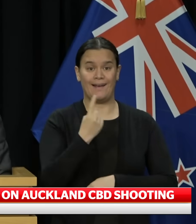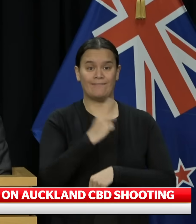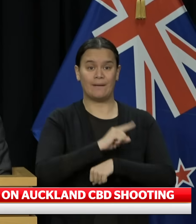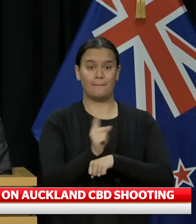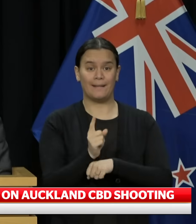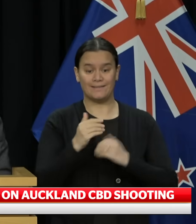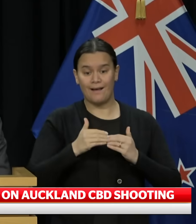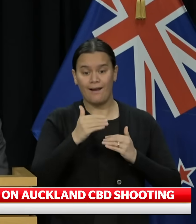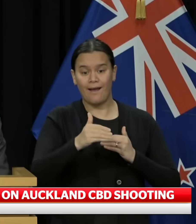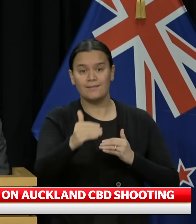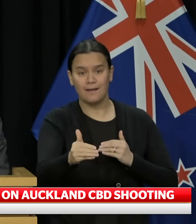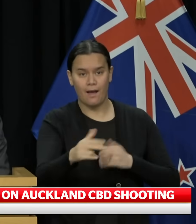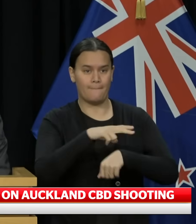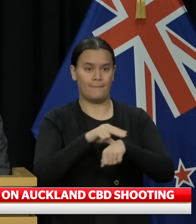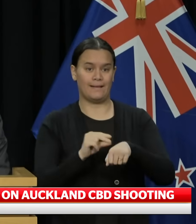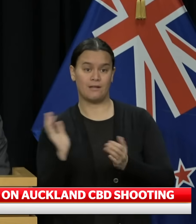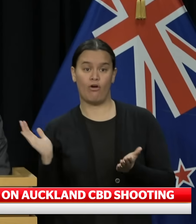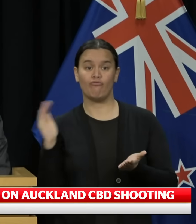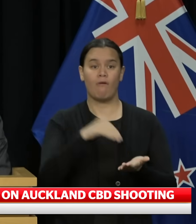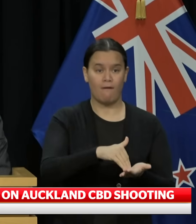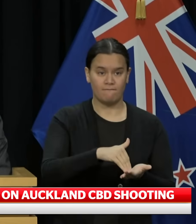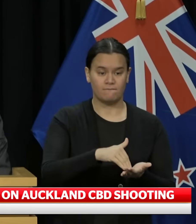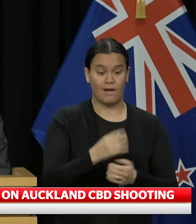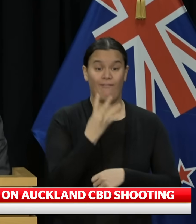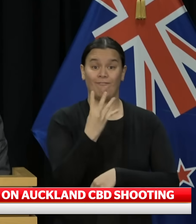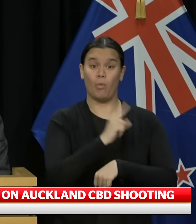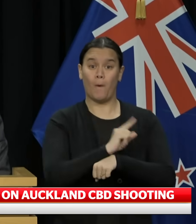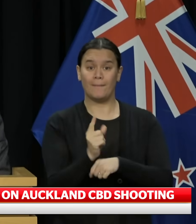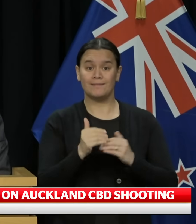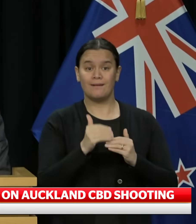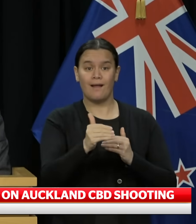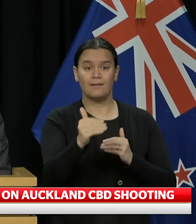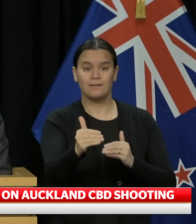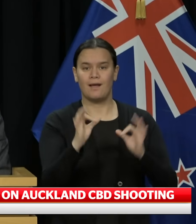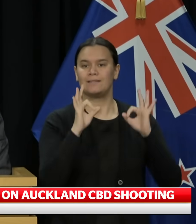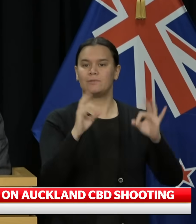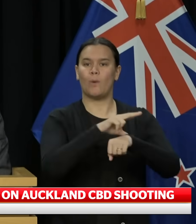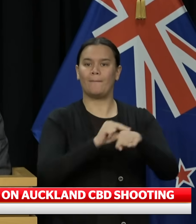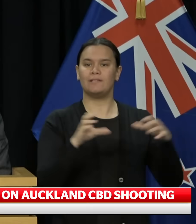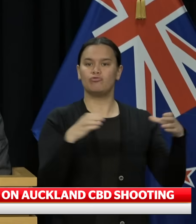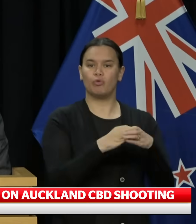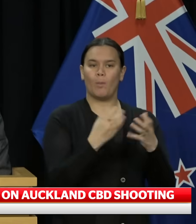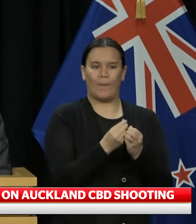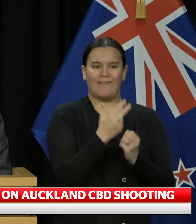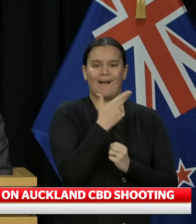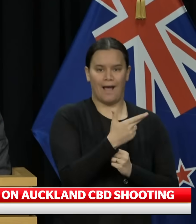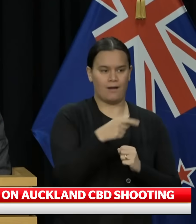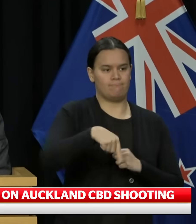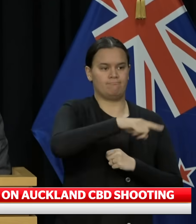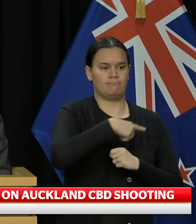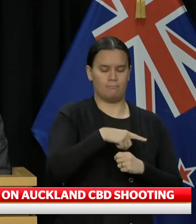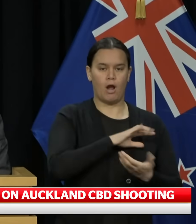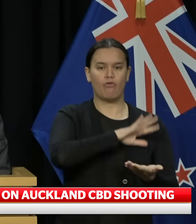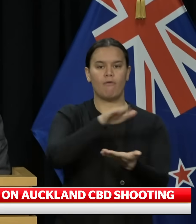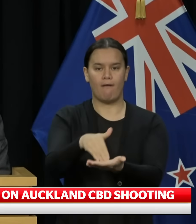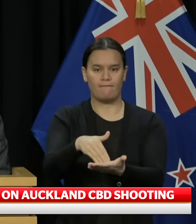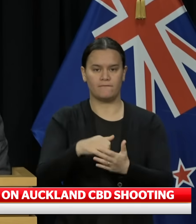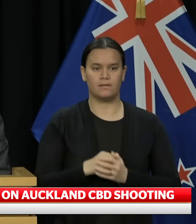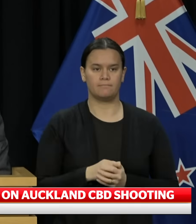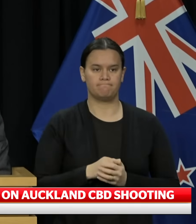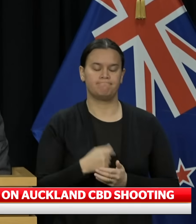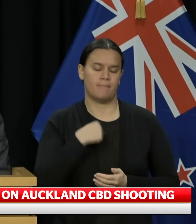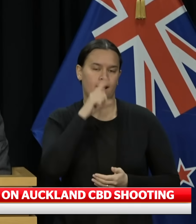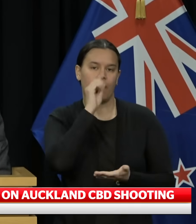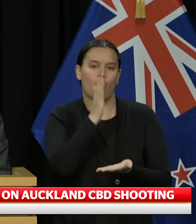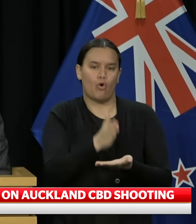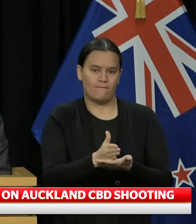scene and the armed defenders squad arrived there 4 minutes later. It's with deep sorrow that I can confirm that 2 people